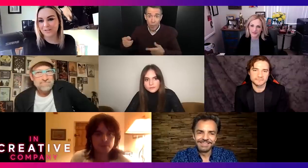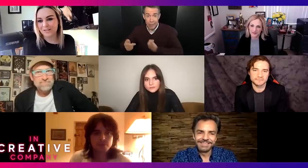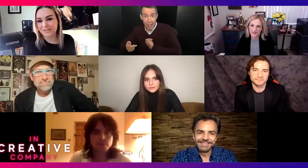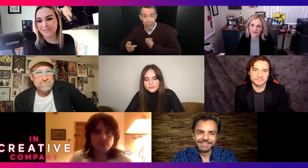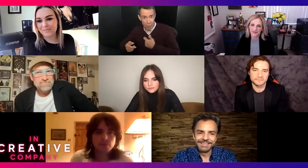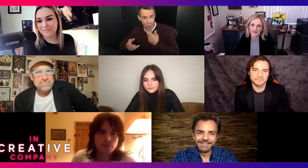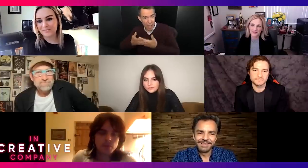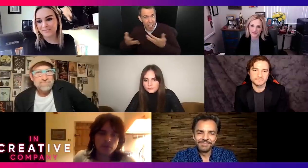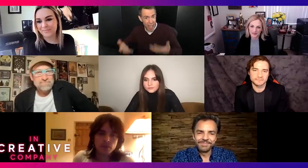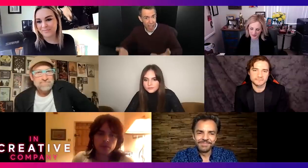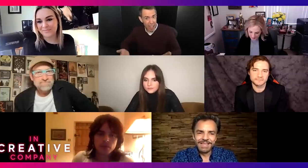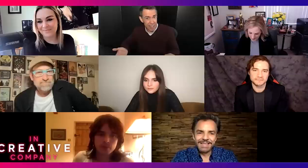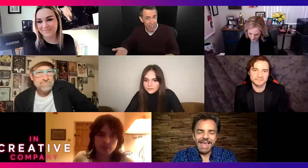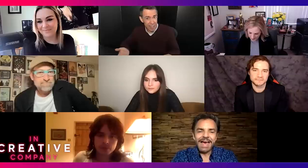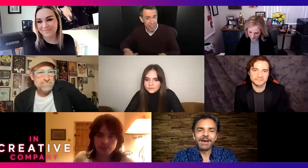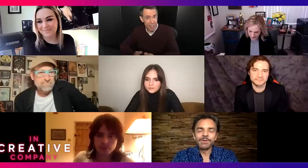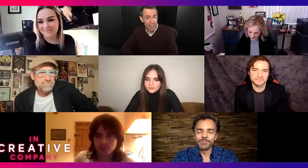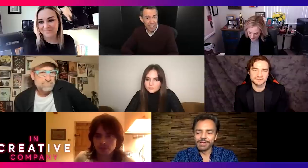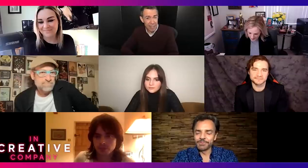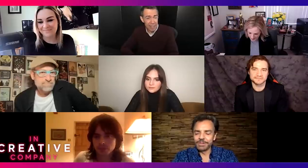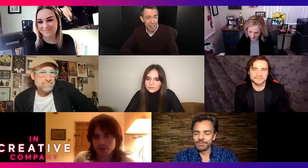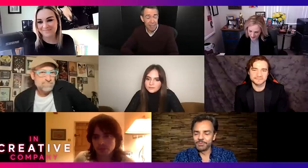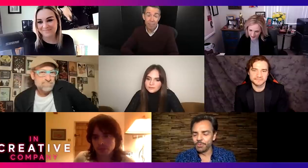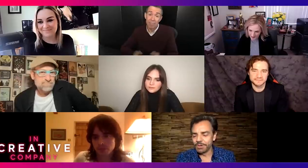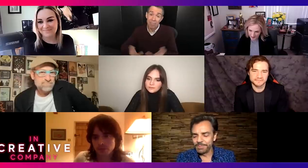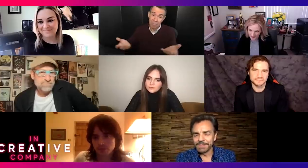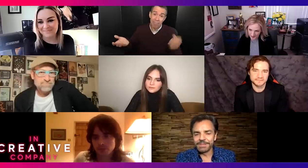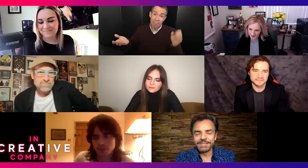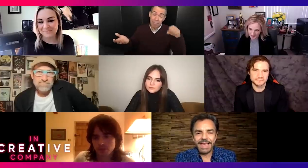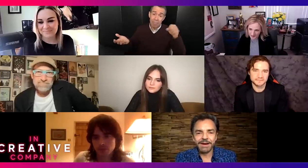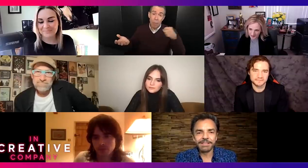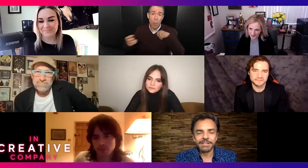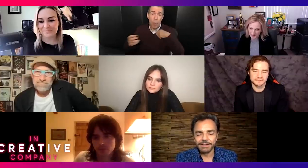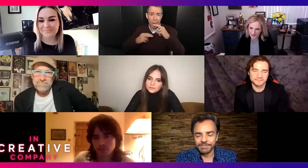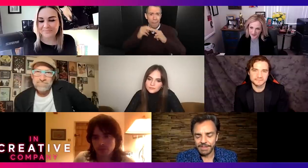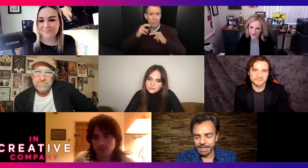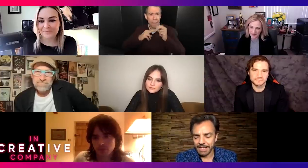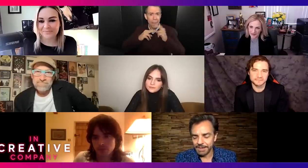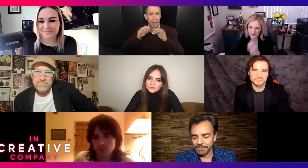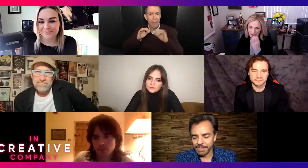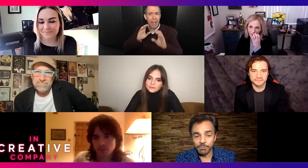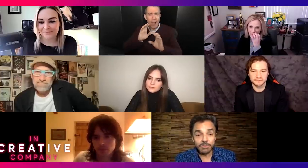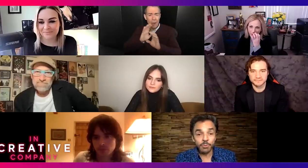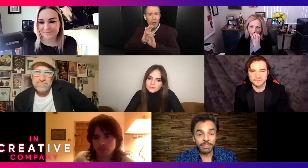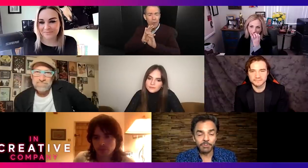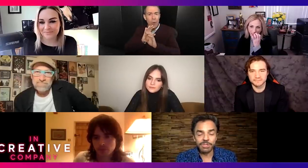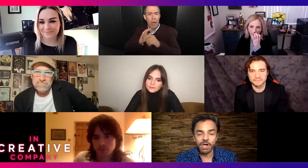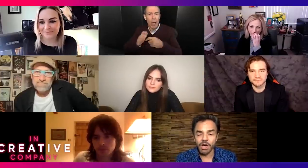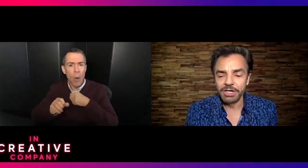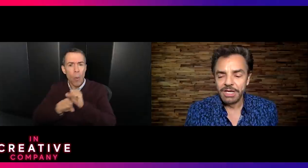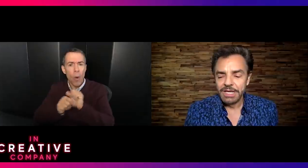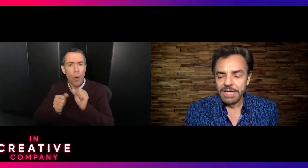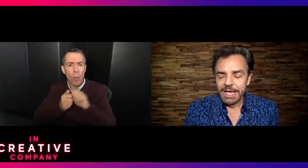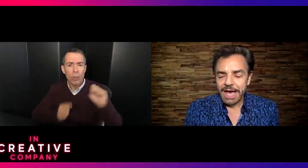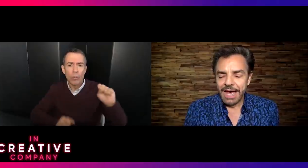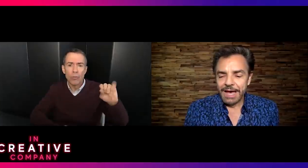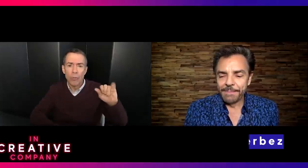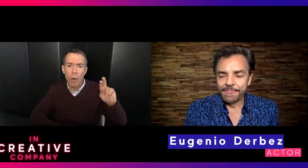oneself. Yeah, well, when we were building the character, when I was working with Sean,